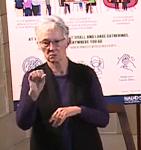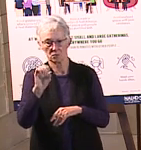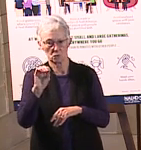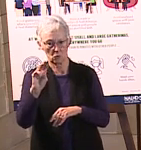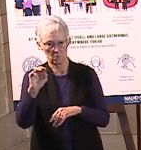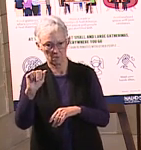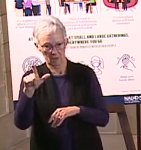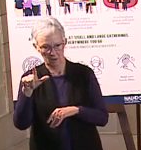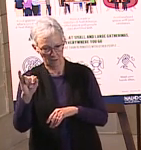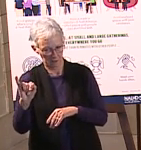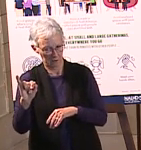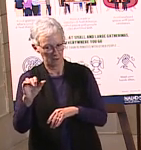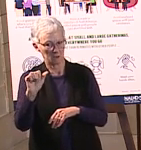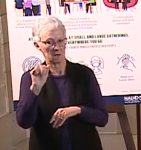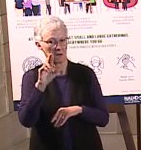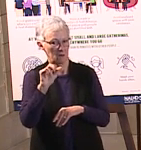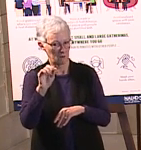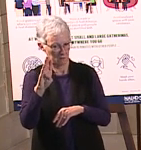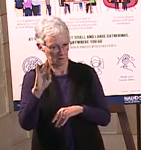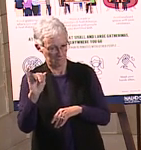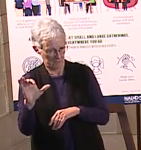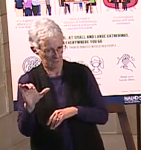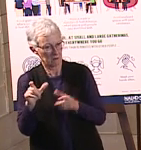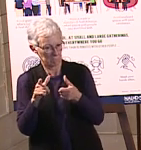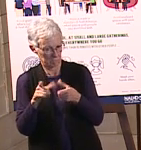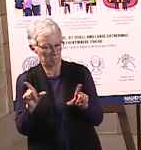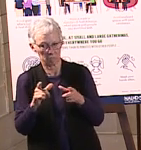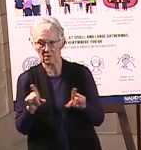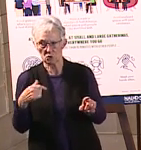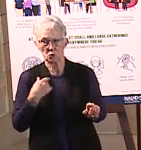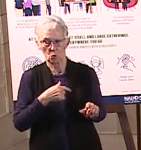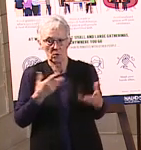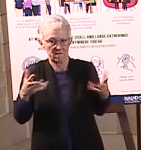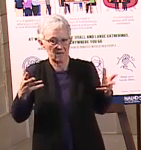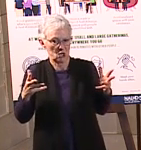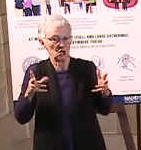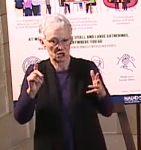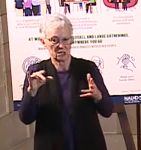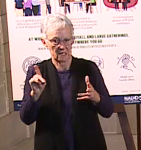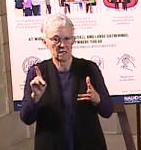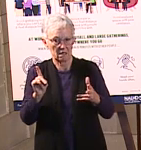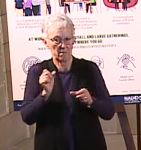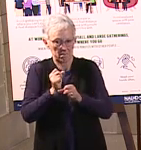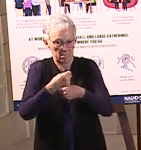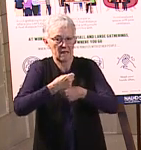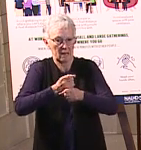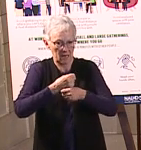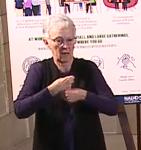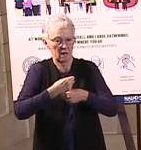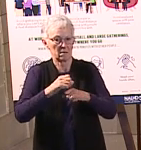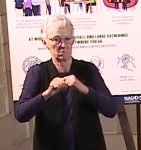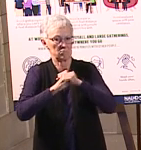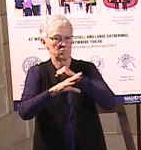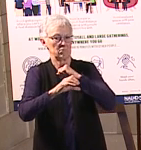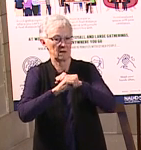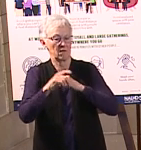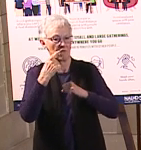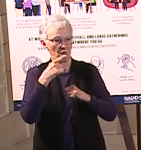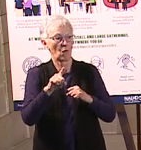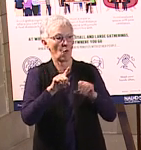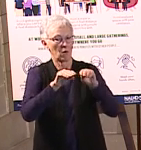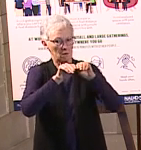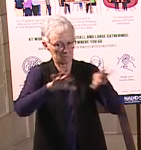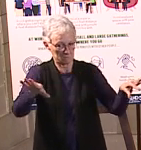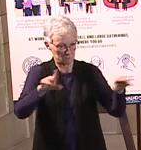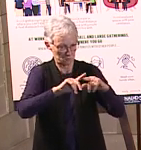Somali, Arabic. So we did a number of different communications out there to be able to reach people with different languages. And so we'll have to do the